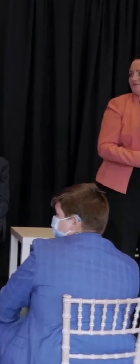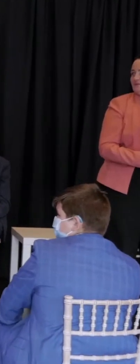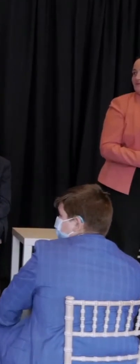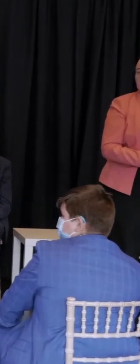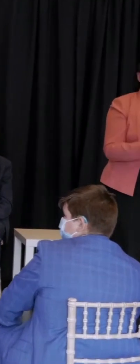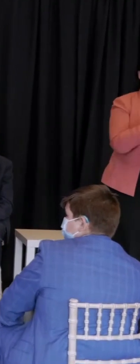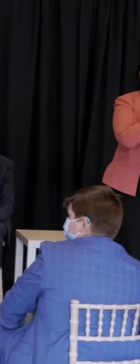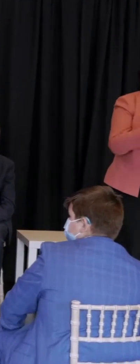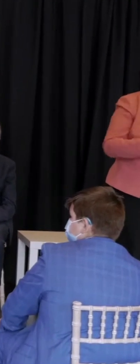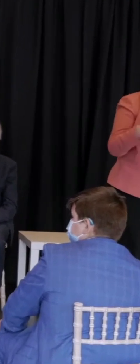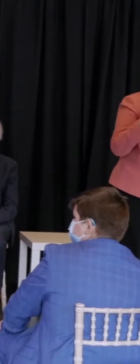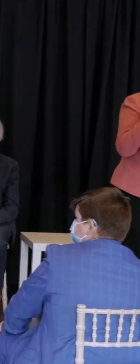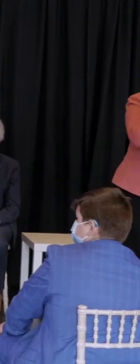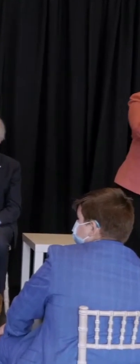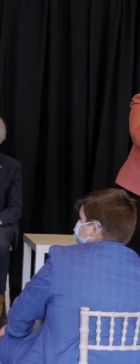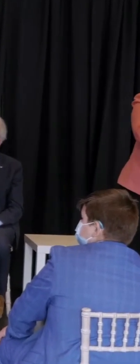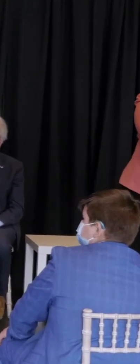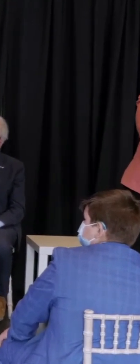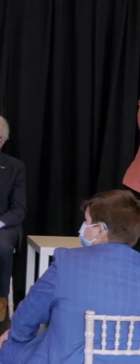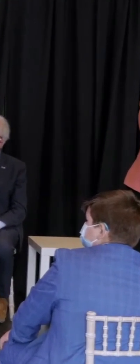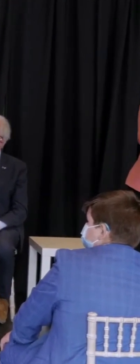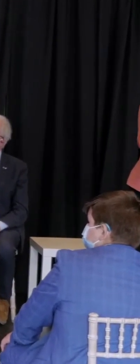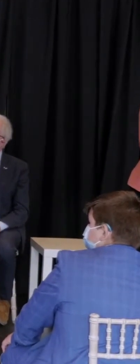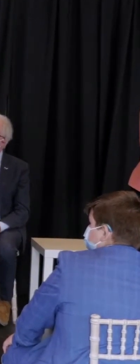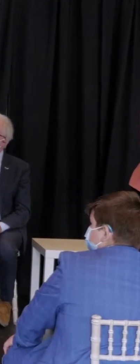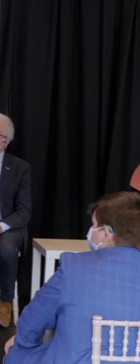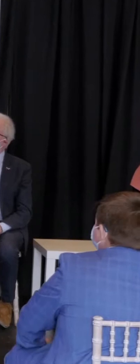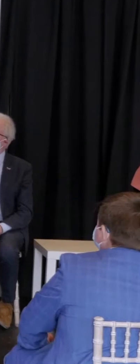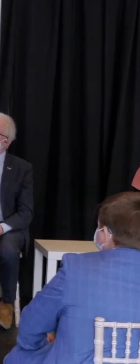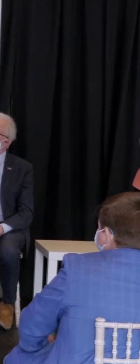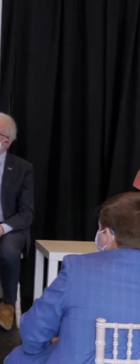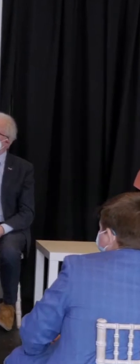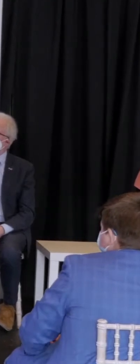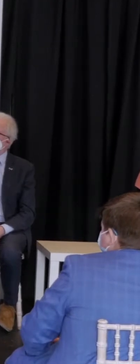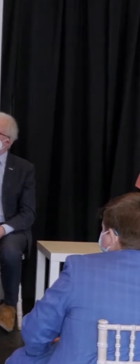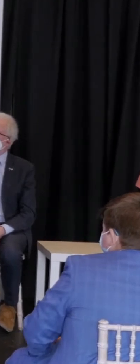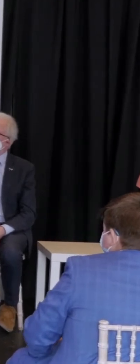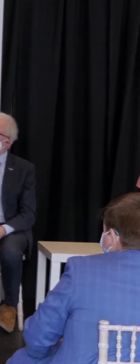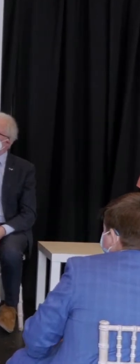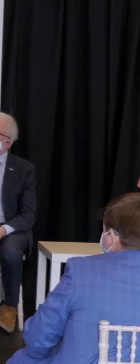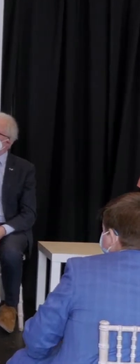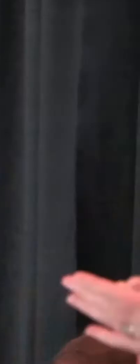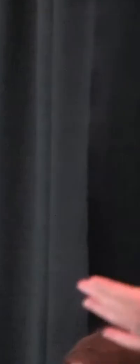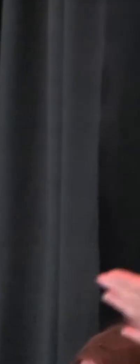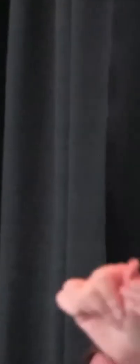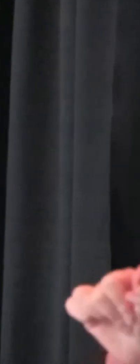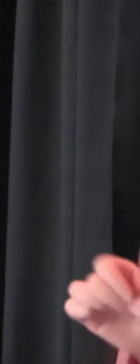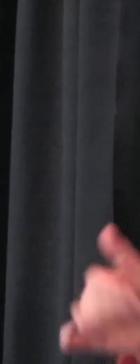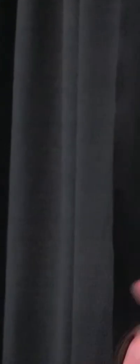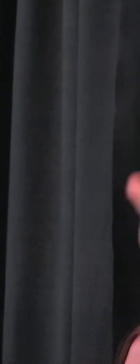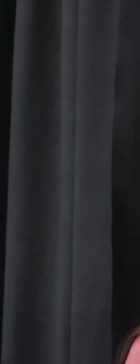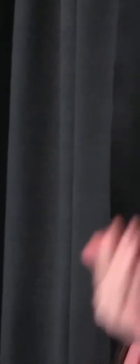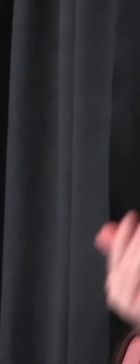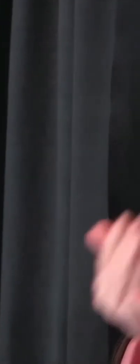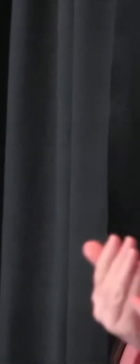Good morning. My name is Jasmine, and I've been in Stoneybatter Youth Service since I was only 11 and in 6th class. So now